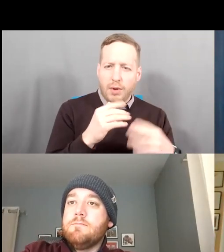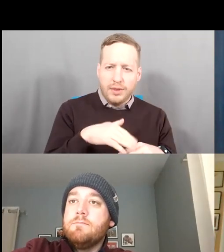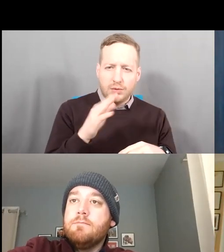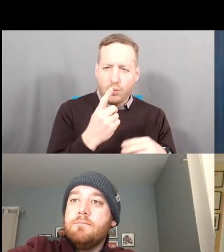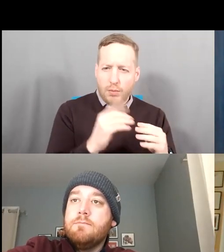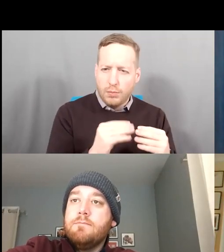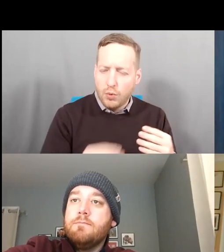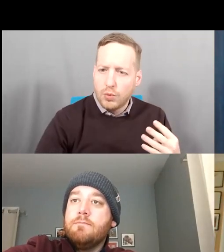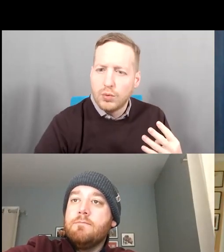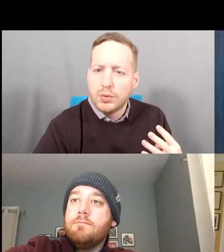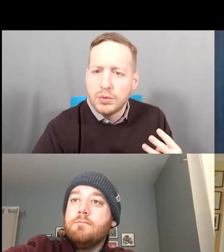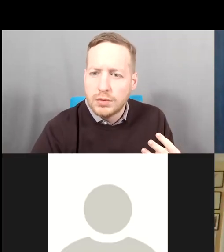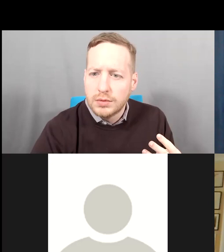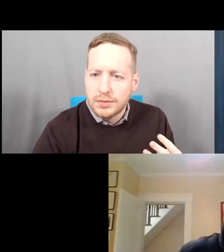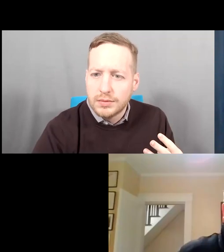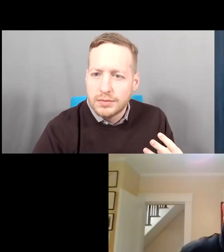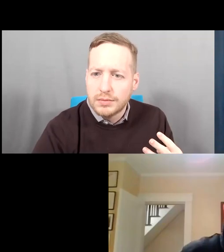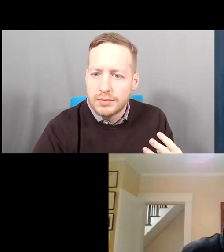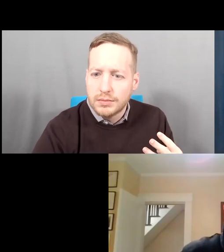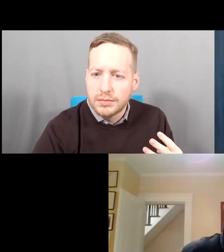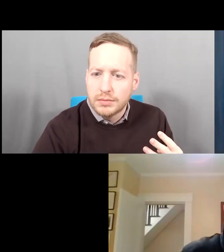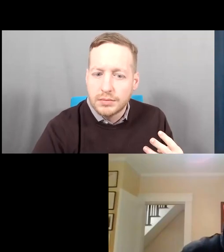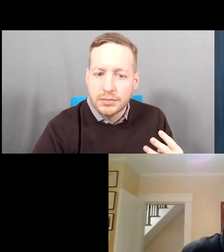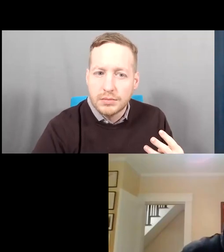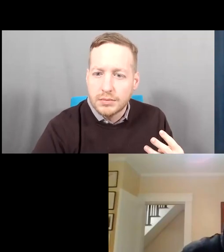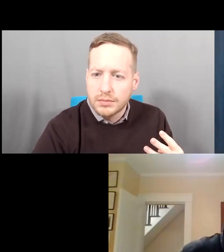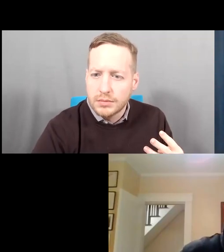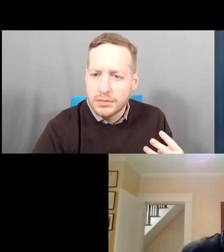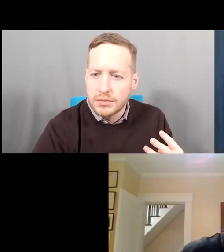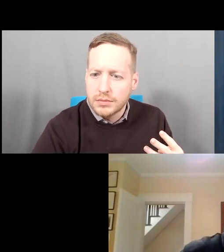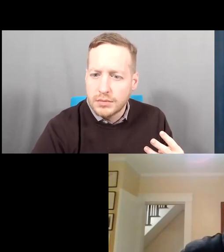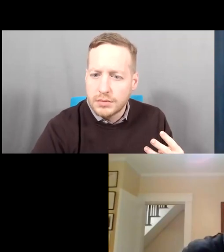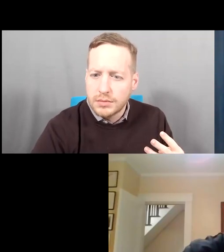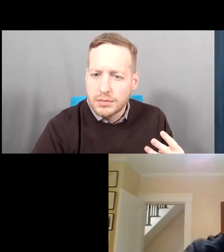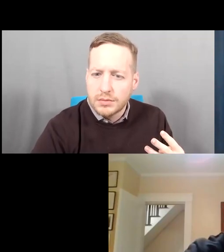So we're going to need at least 1 more.